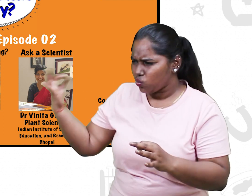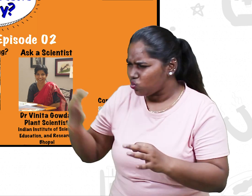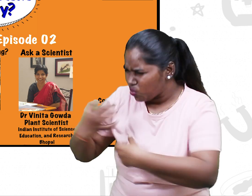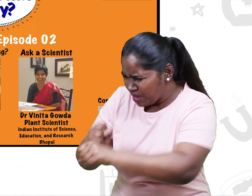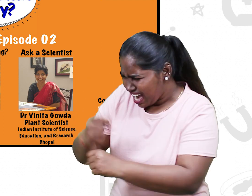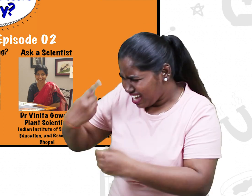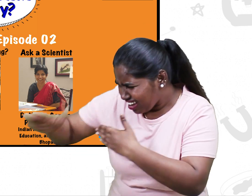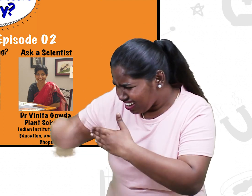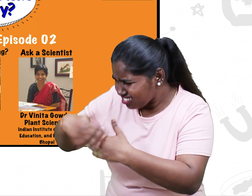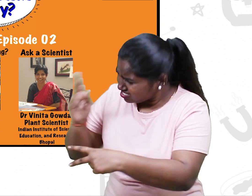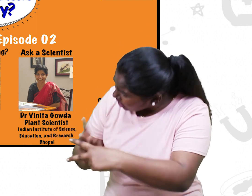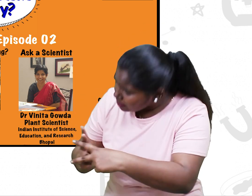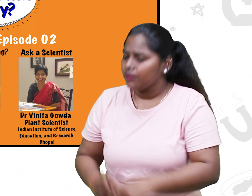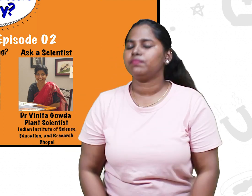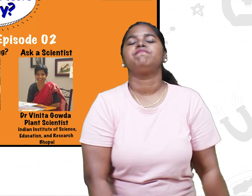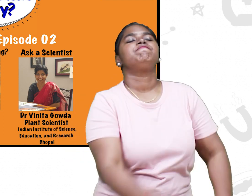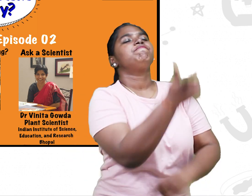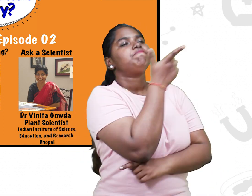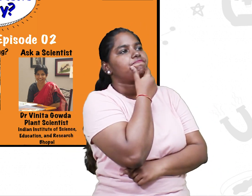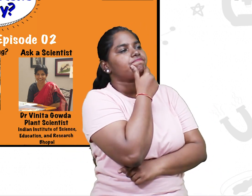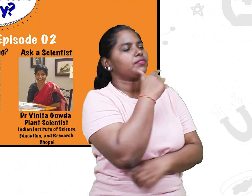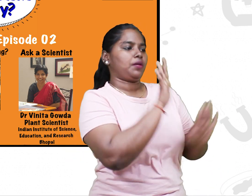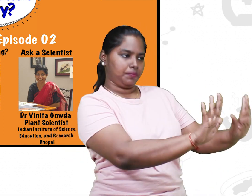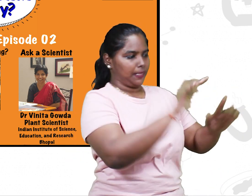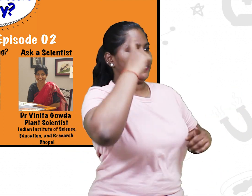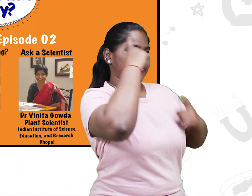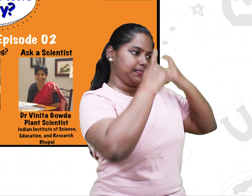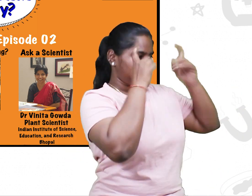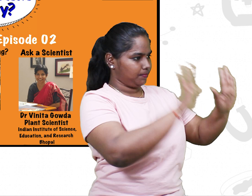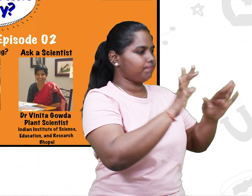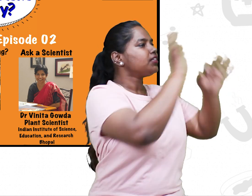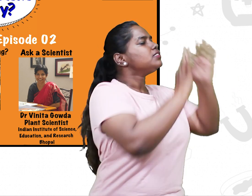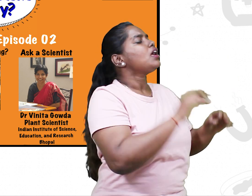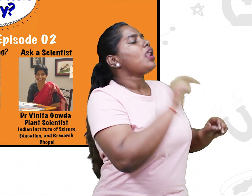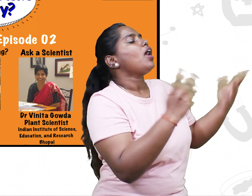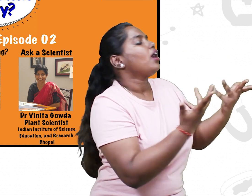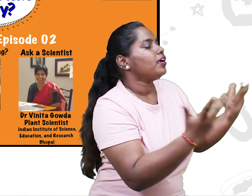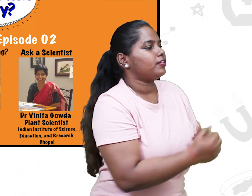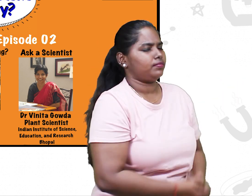making new cells? Let's think. What do the dividing cells need?